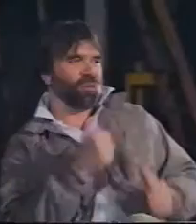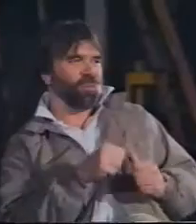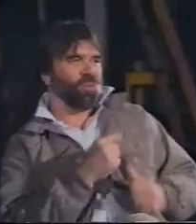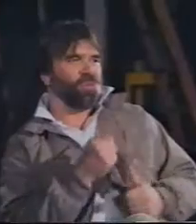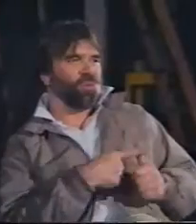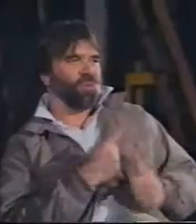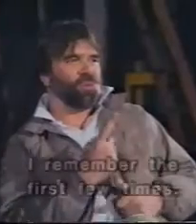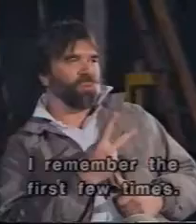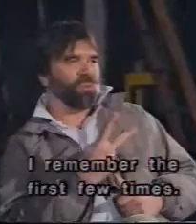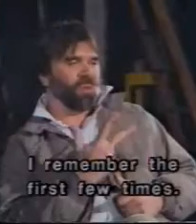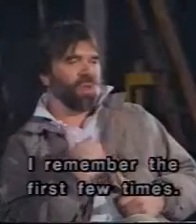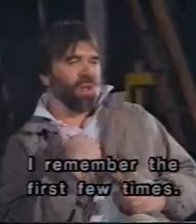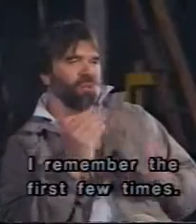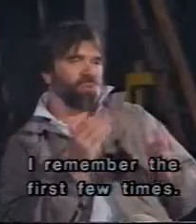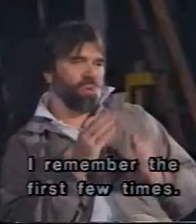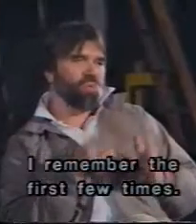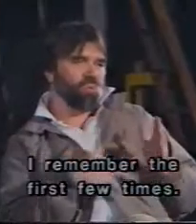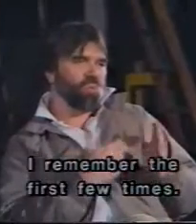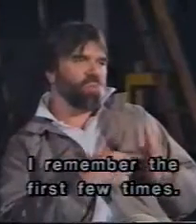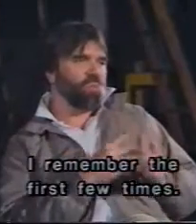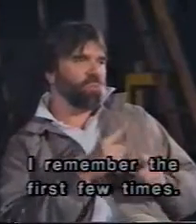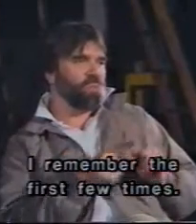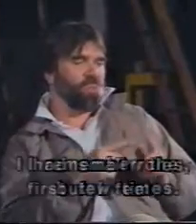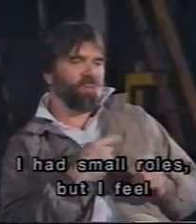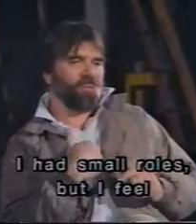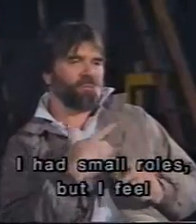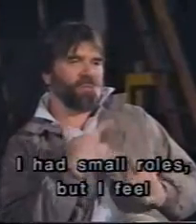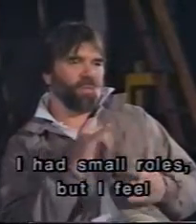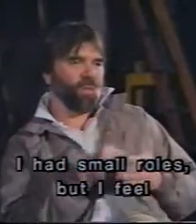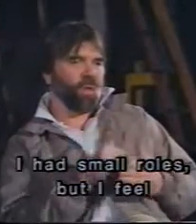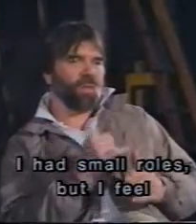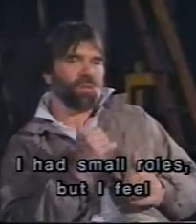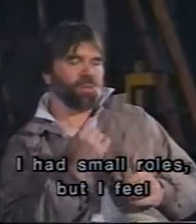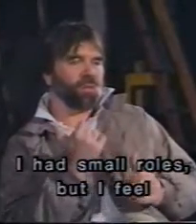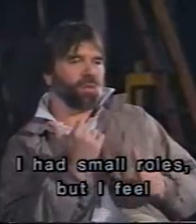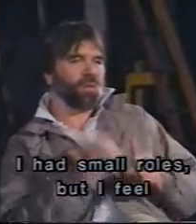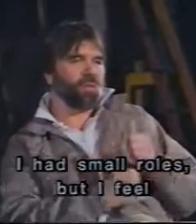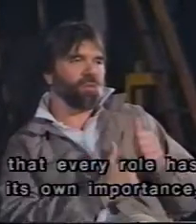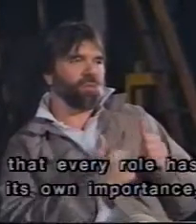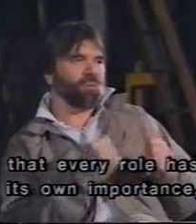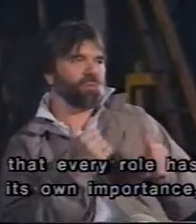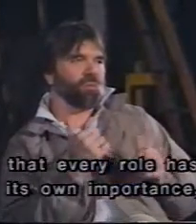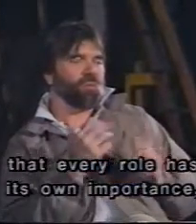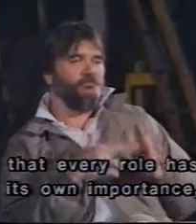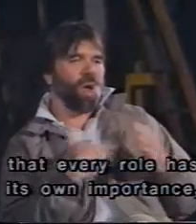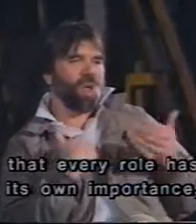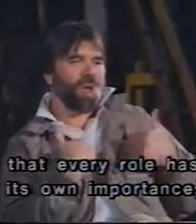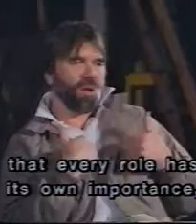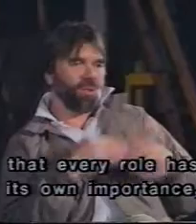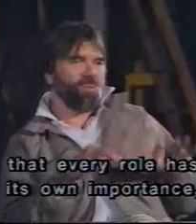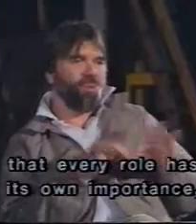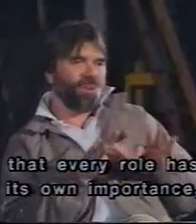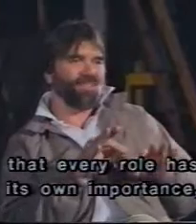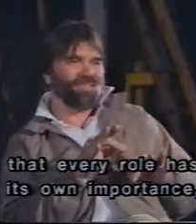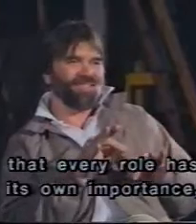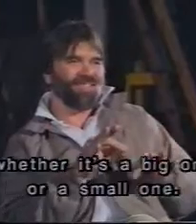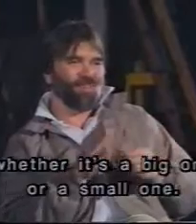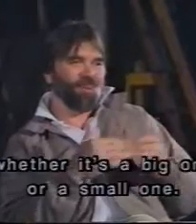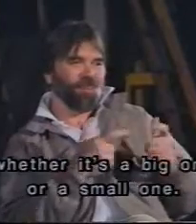I remember the first few times. I had small roles, but I feel that every role has its own importance, whether it's a big one